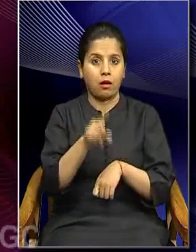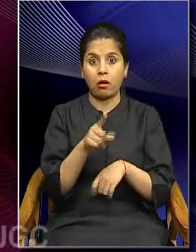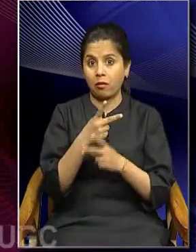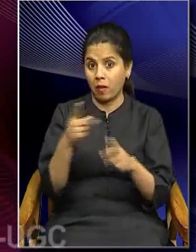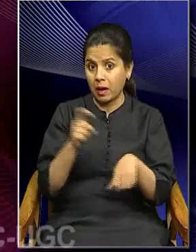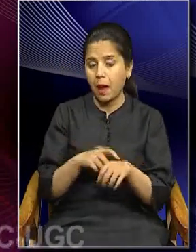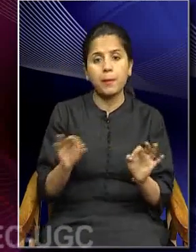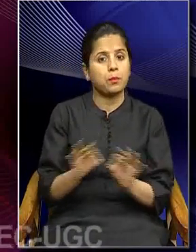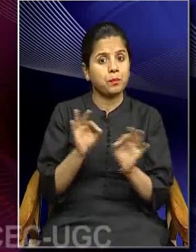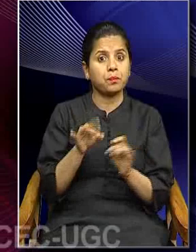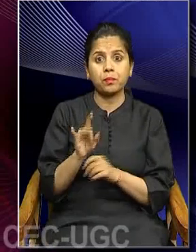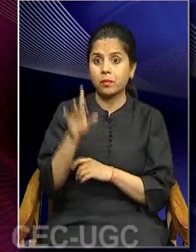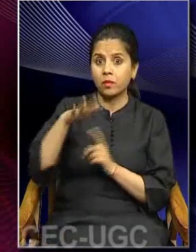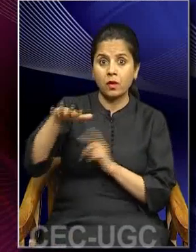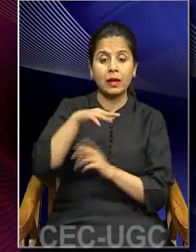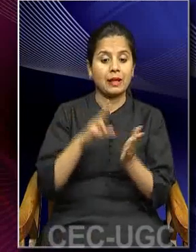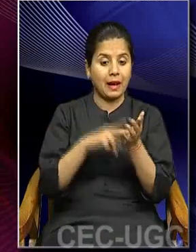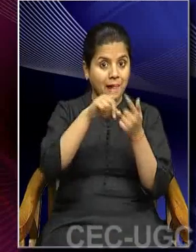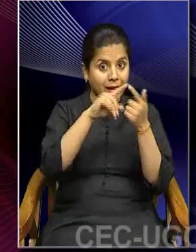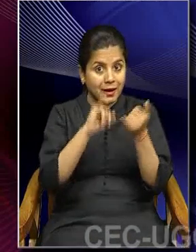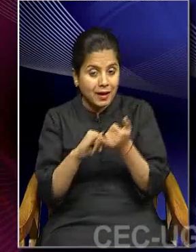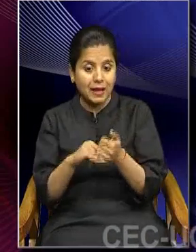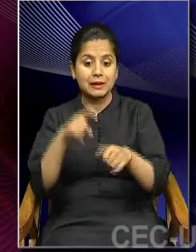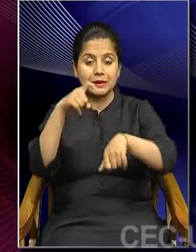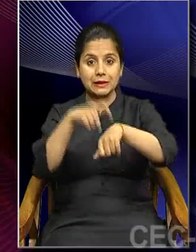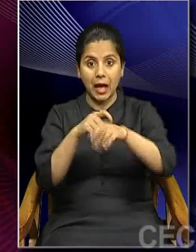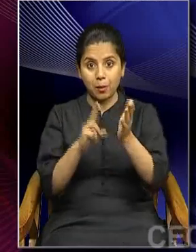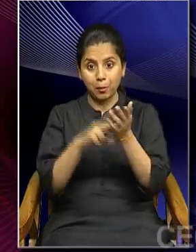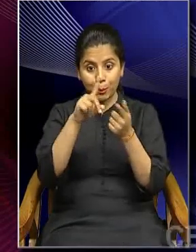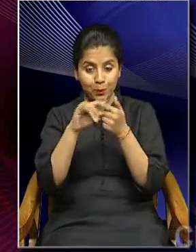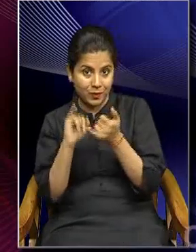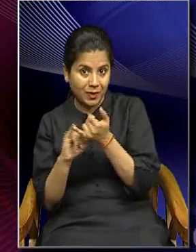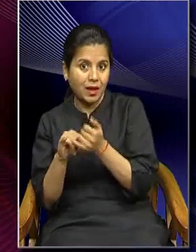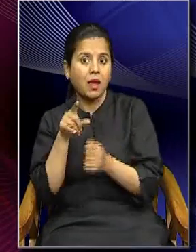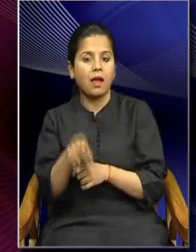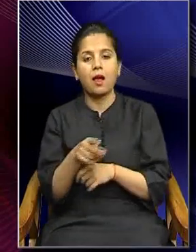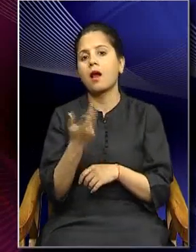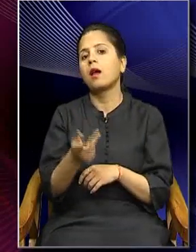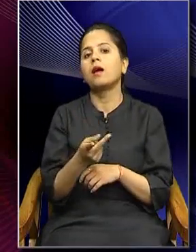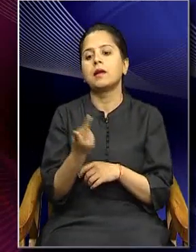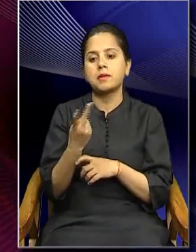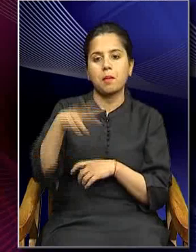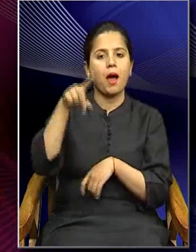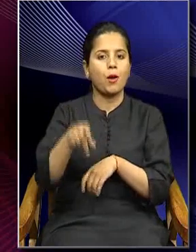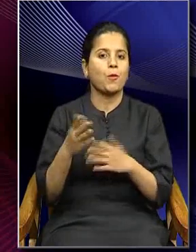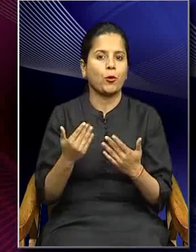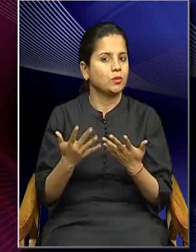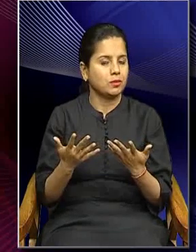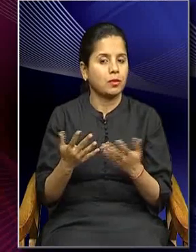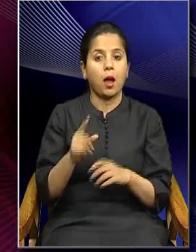no spaceness or timeness existing in a plurality somewhere.